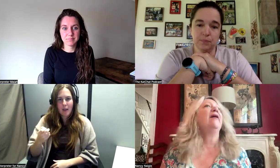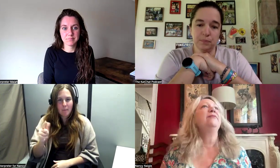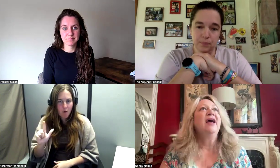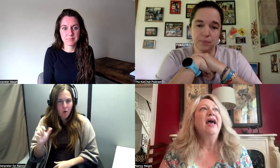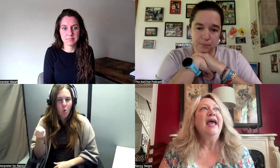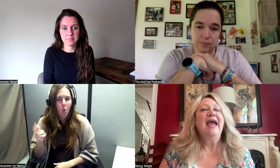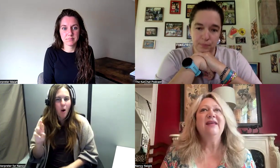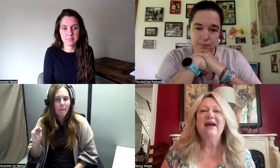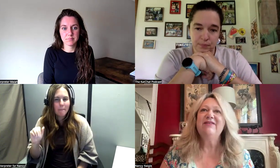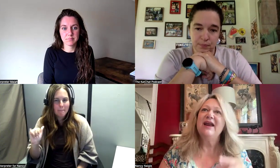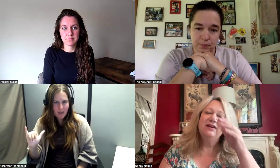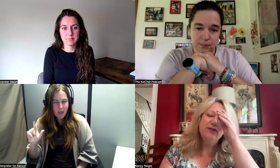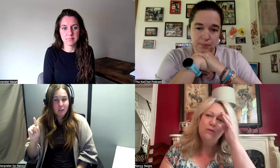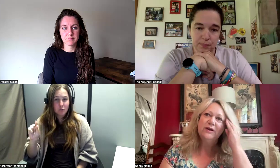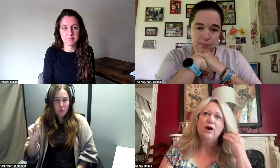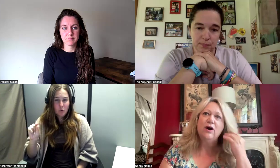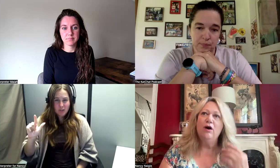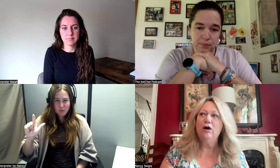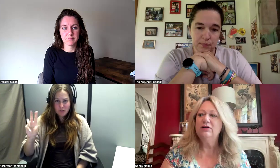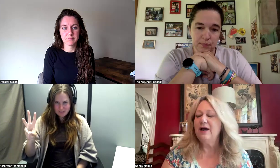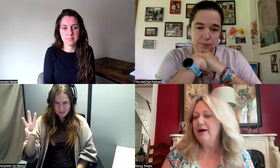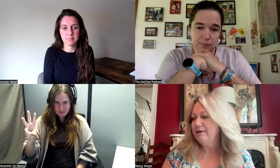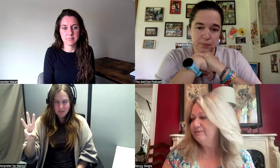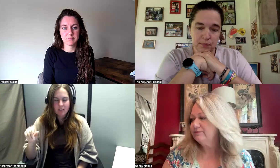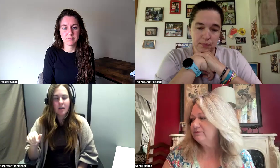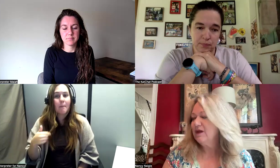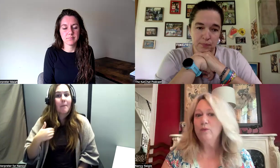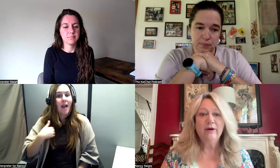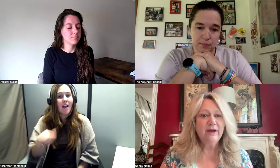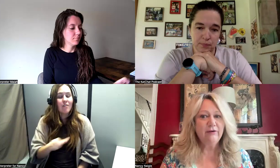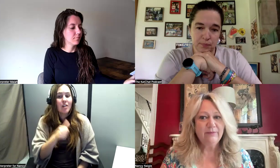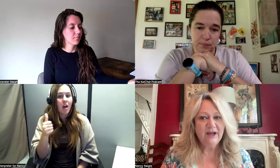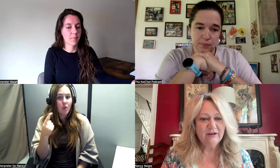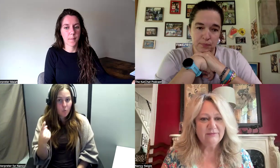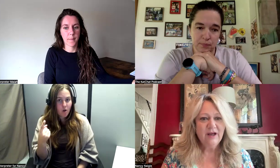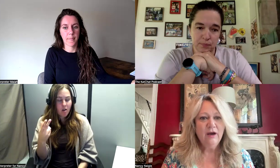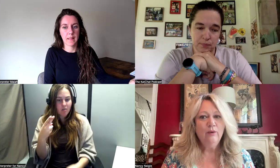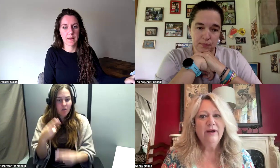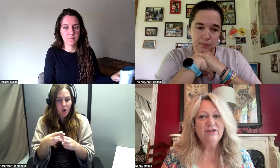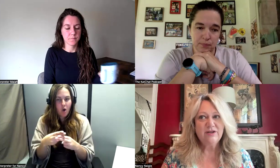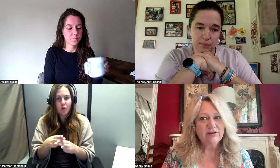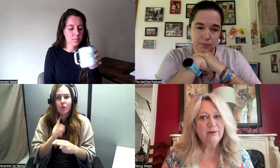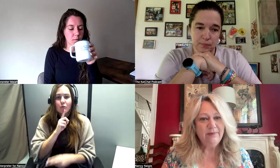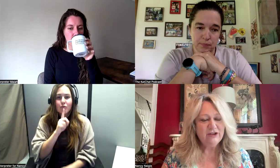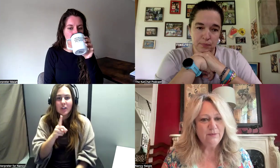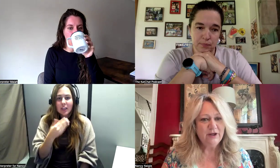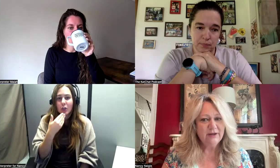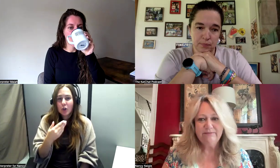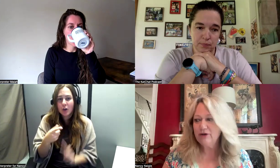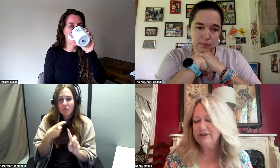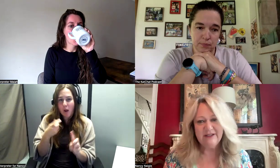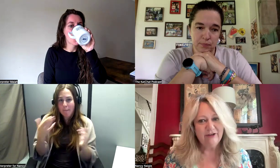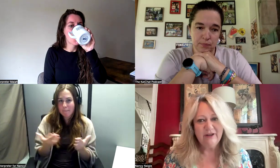have come out. And then I've got another one called Where We Go From Here, which is also a beach